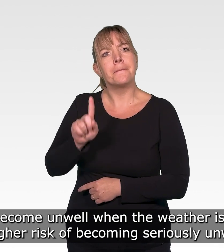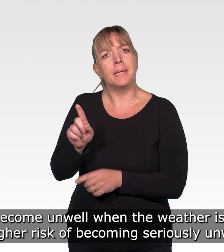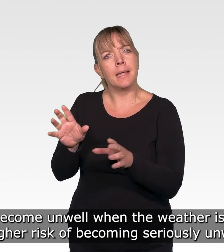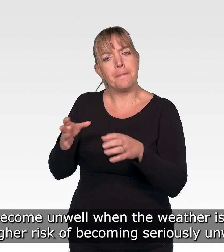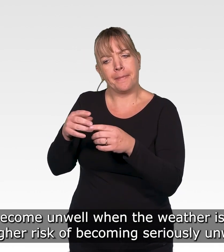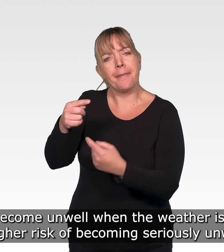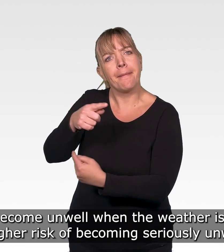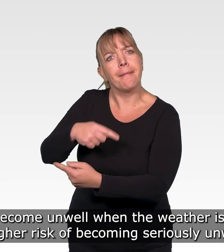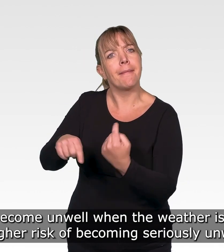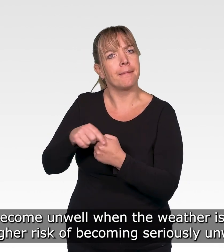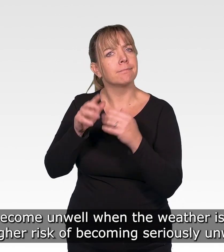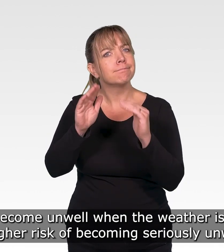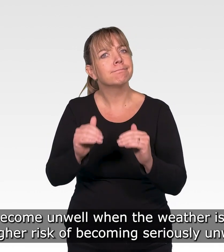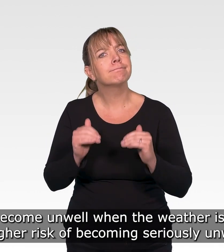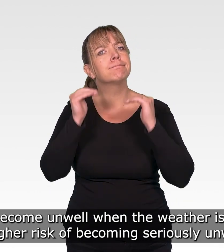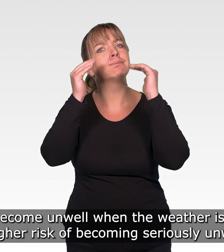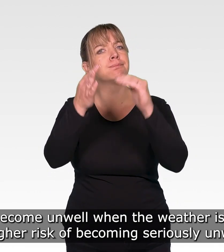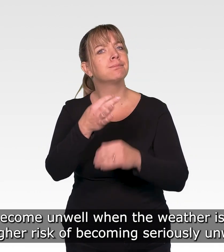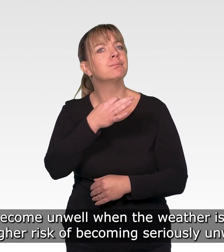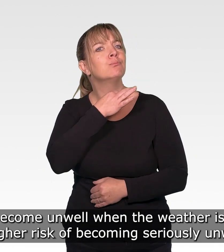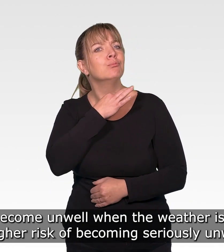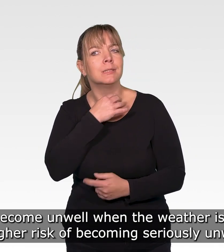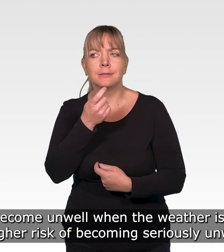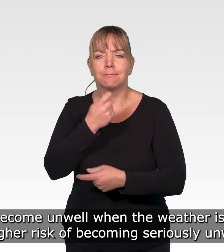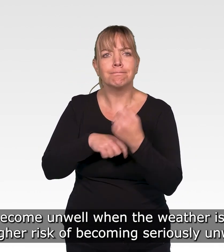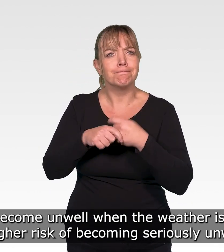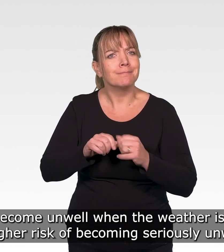People who are at higher risk of becoming seriously unwell include